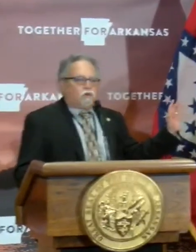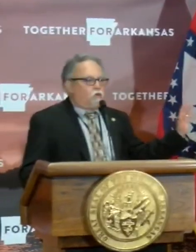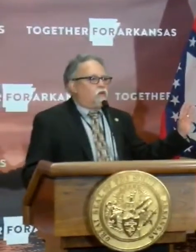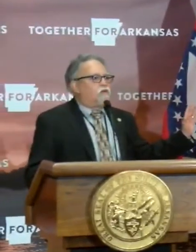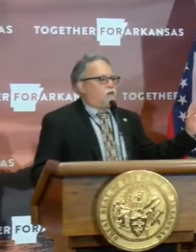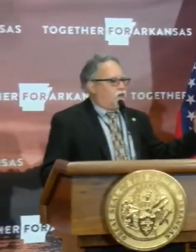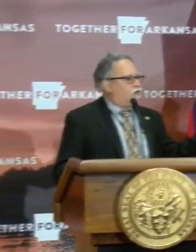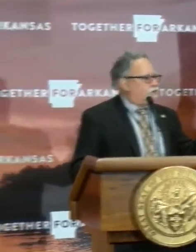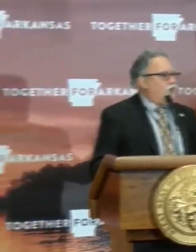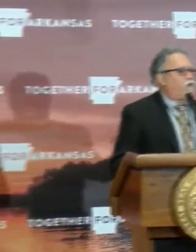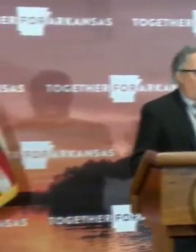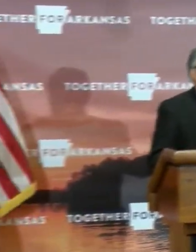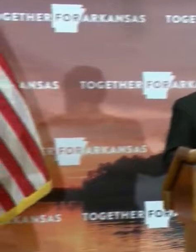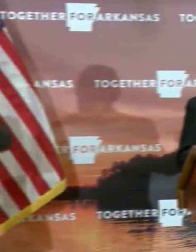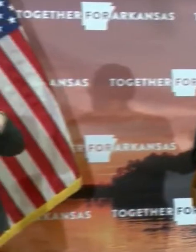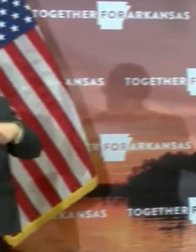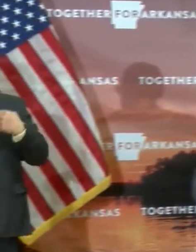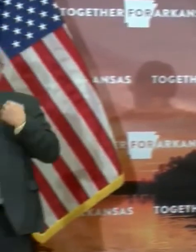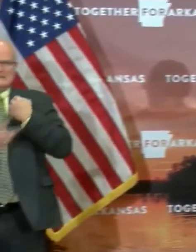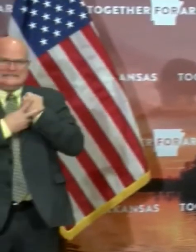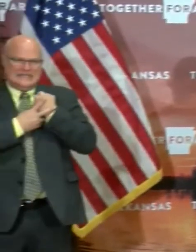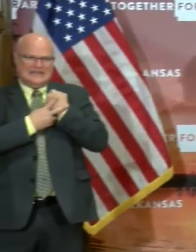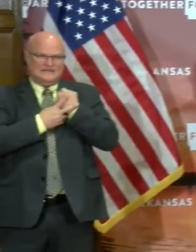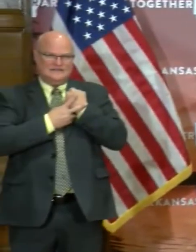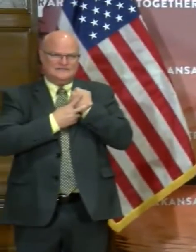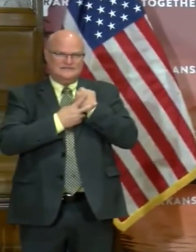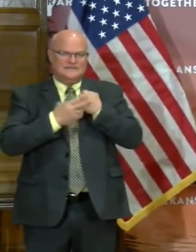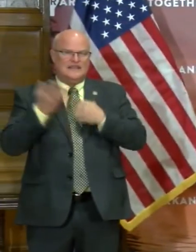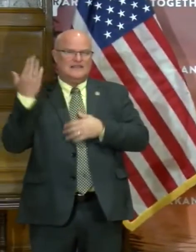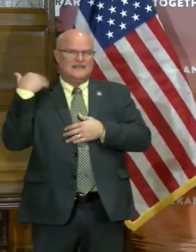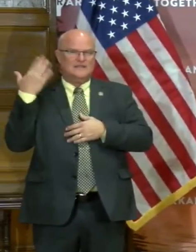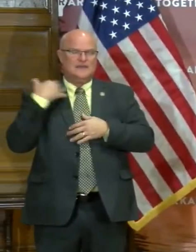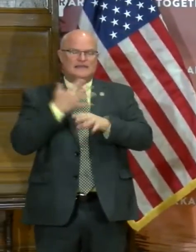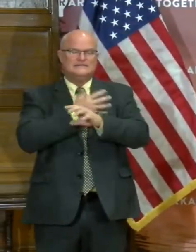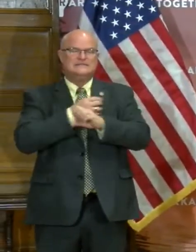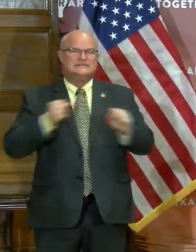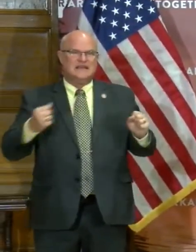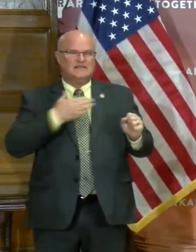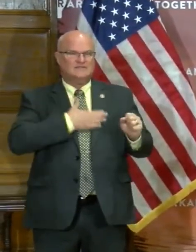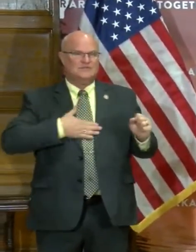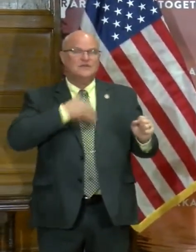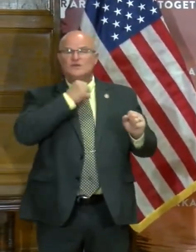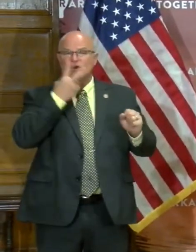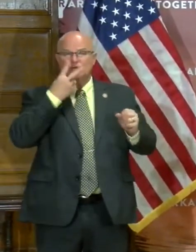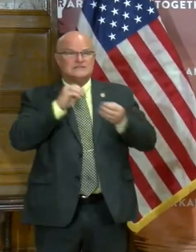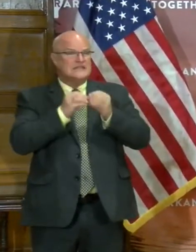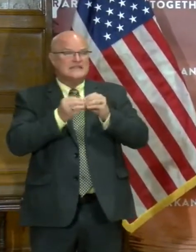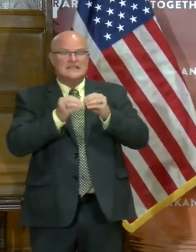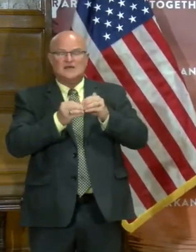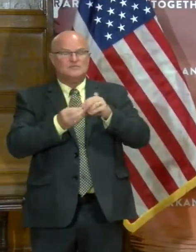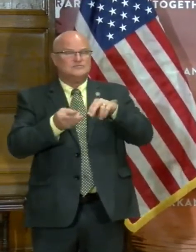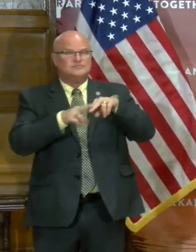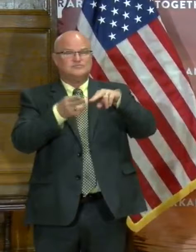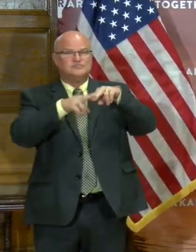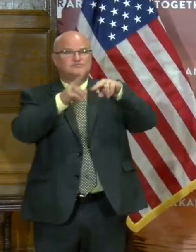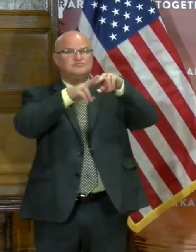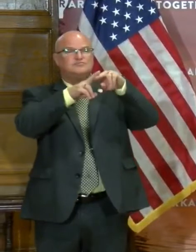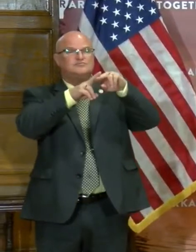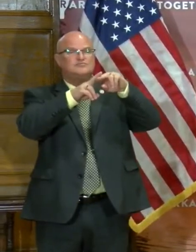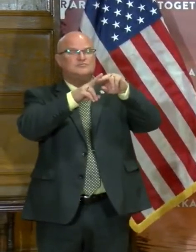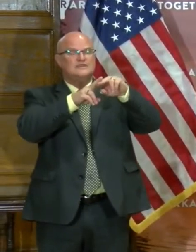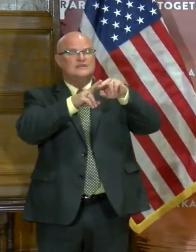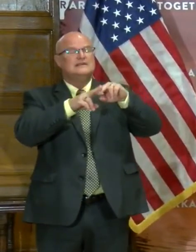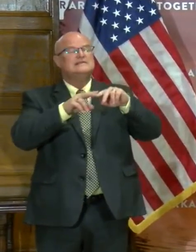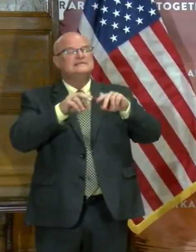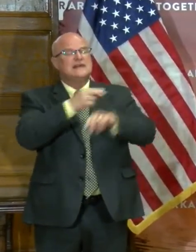we do this in a safer manner than we have in the past. We don't want to see these numbers increase after the holidays